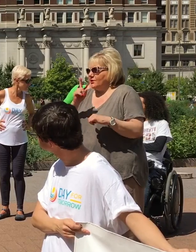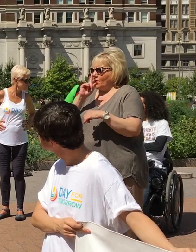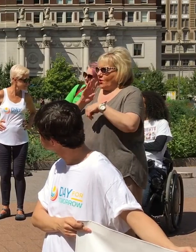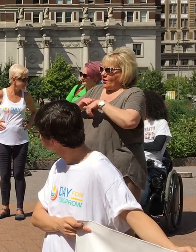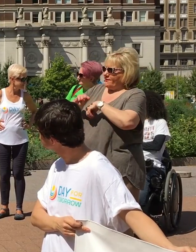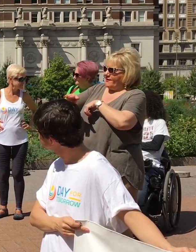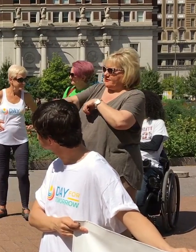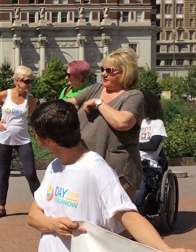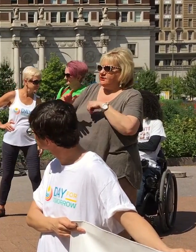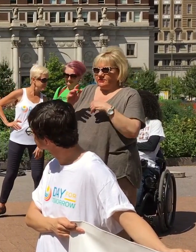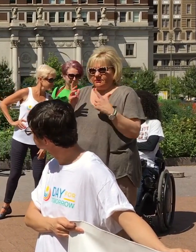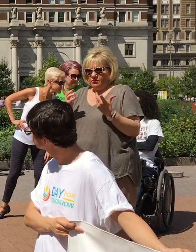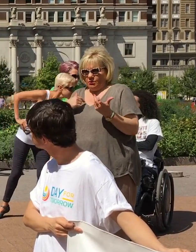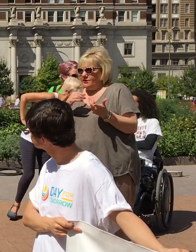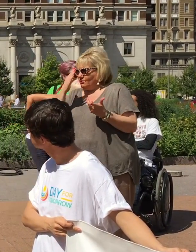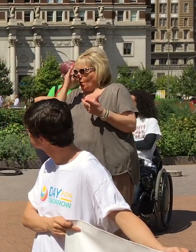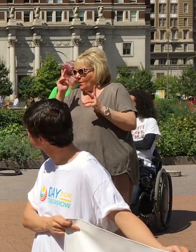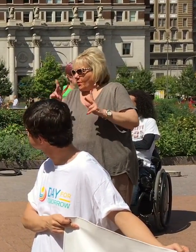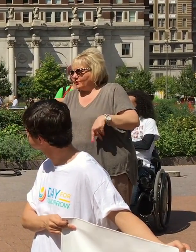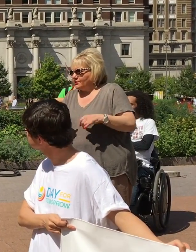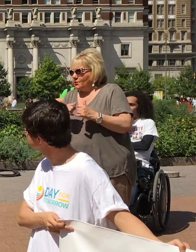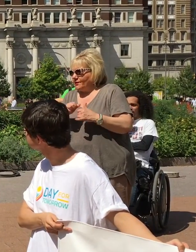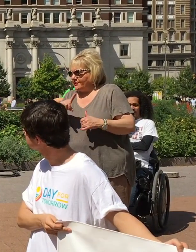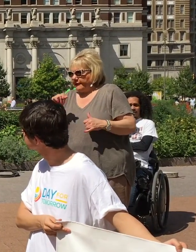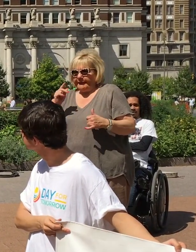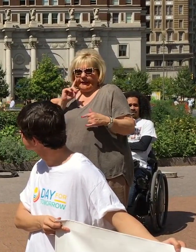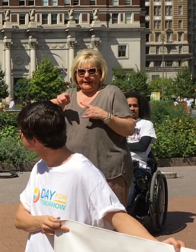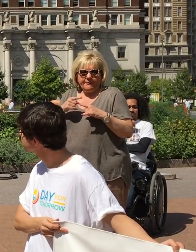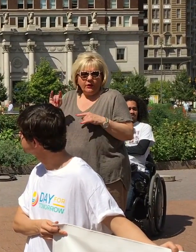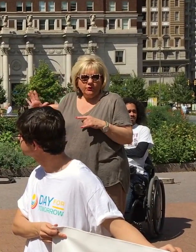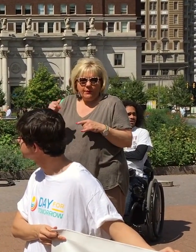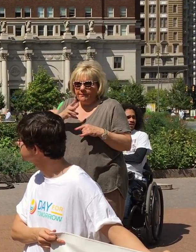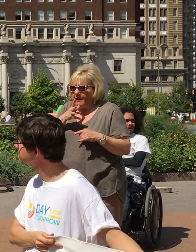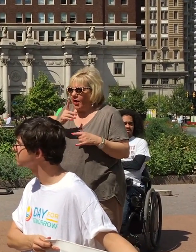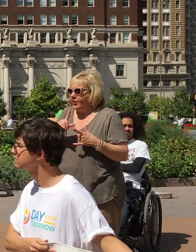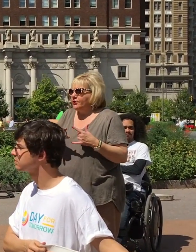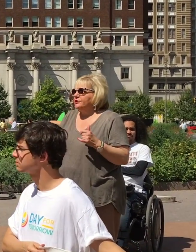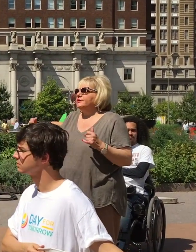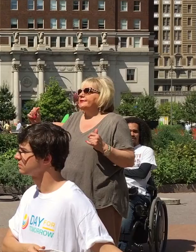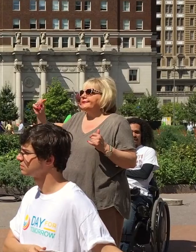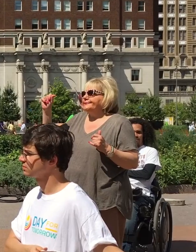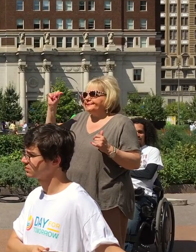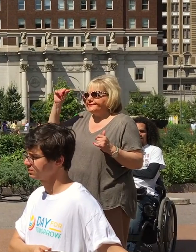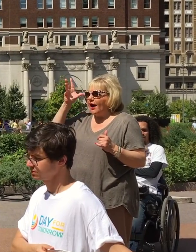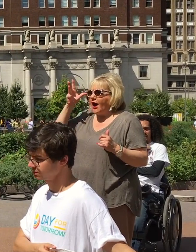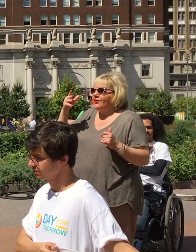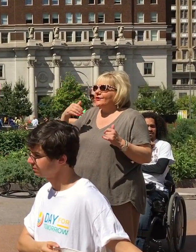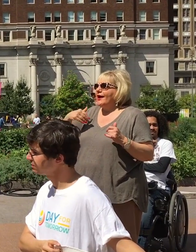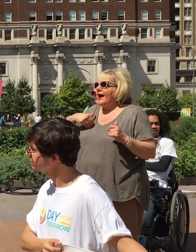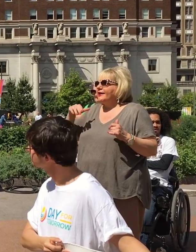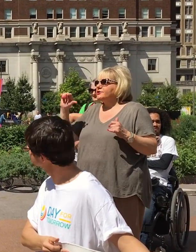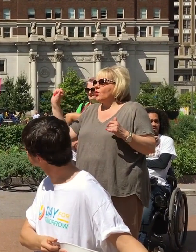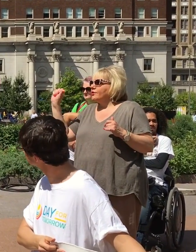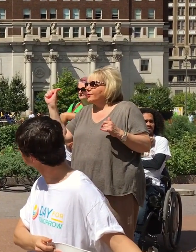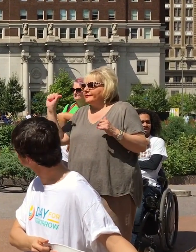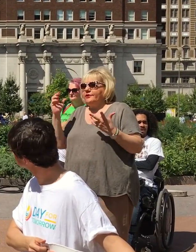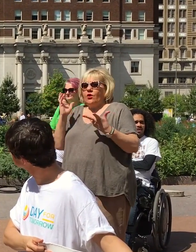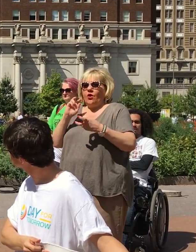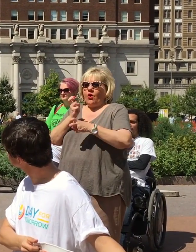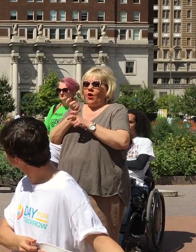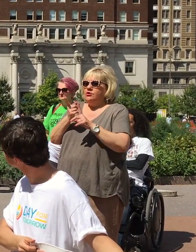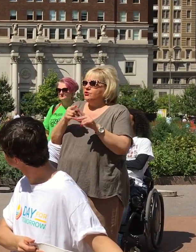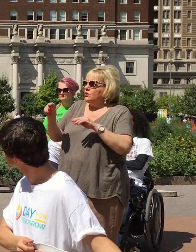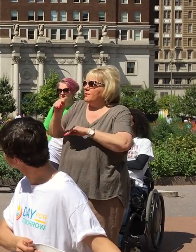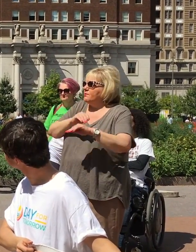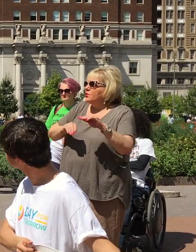by someone with a disability. Think about your mother, think about your father who has arthritis and has difficulty moving. Think about your grandmother